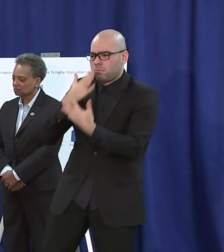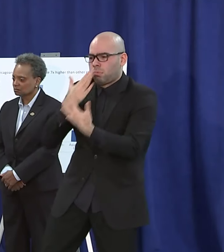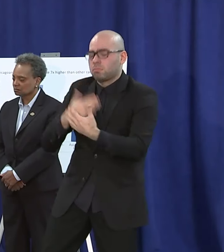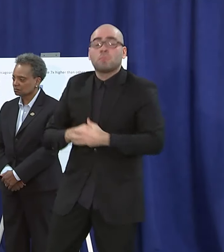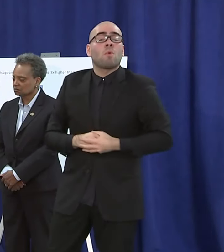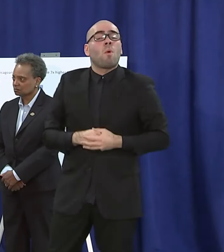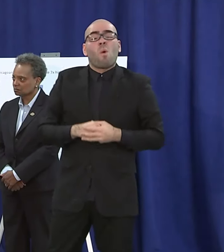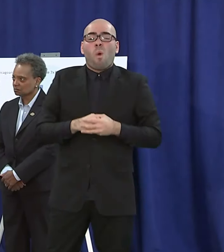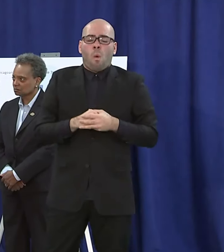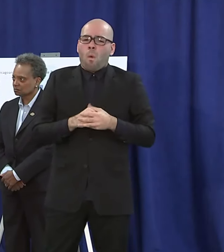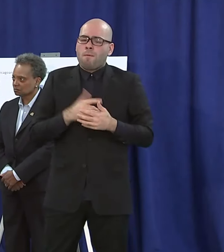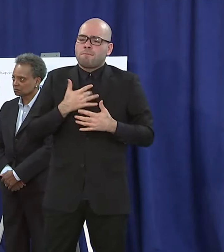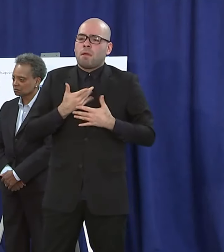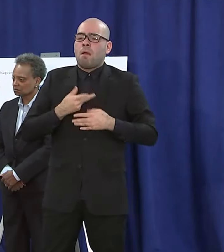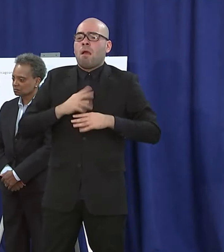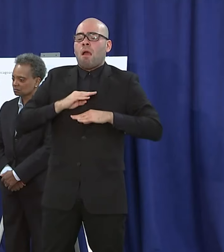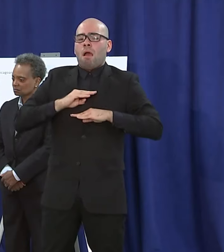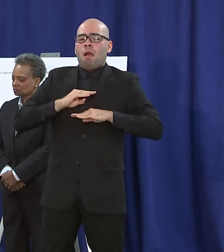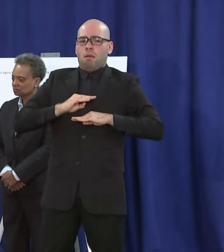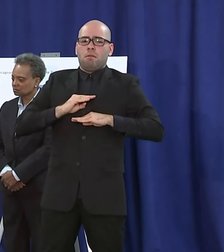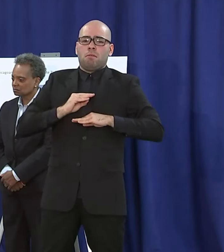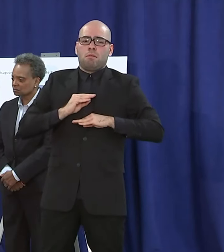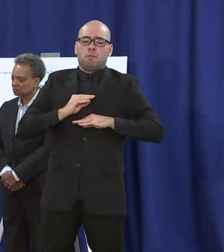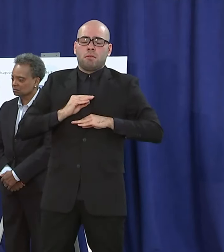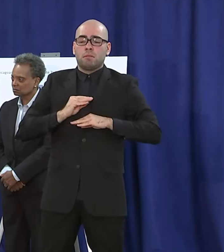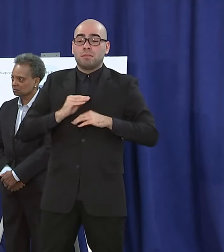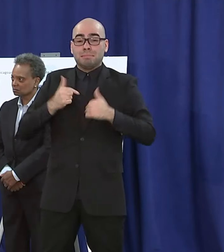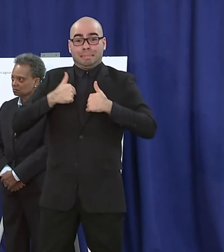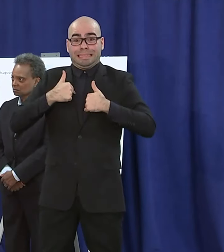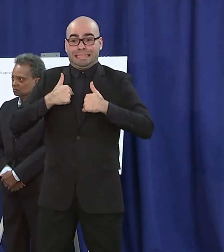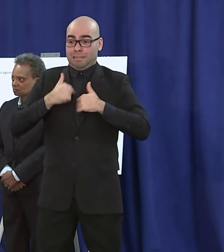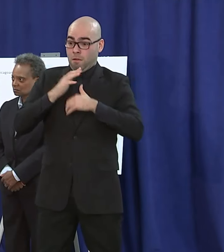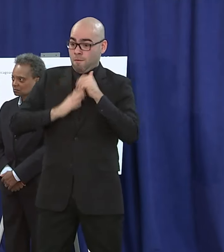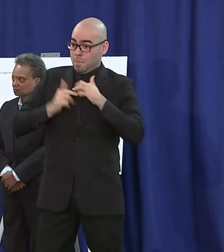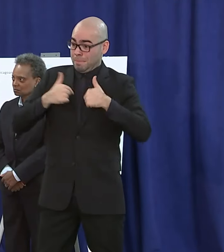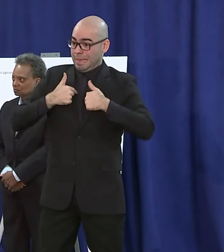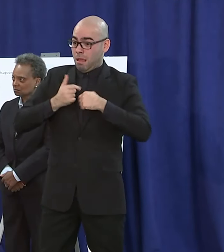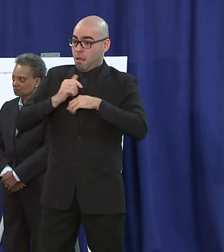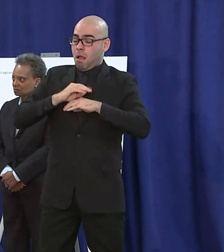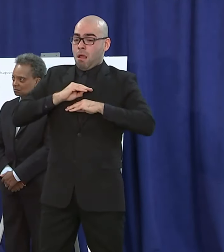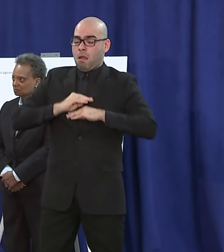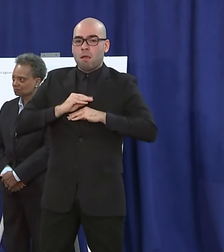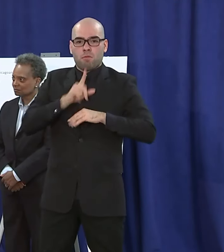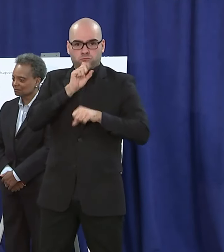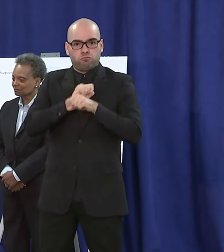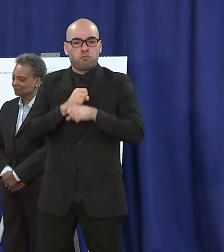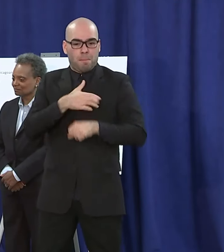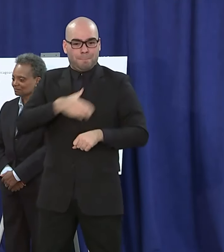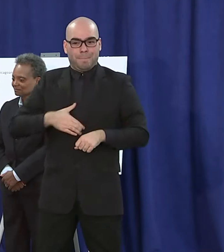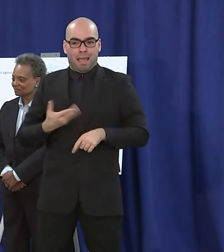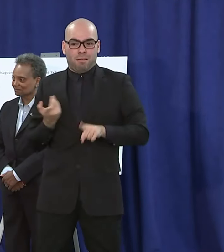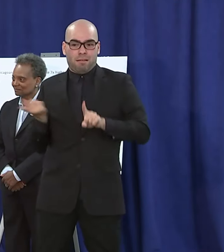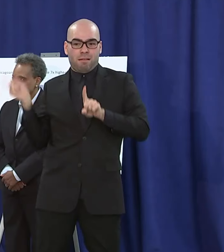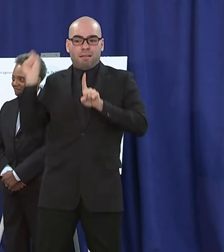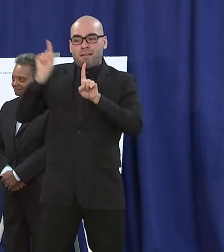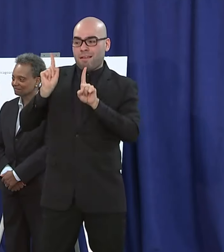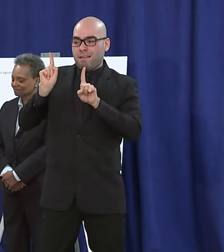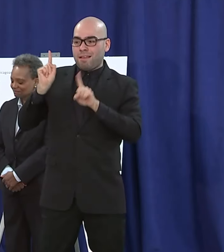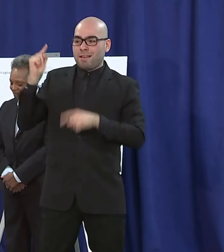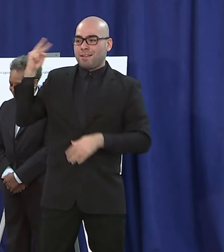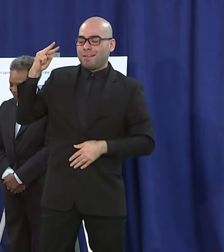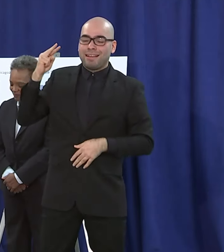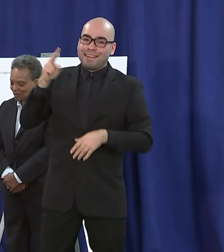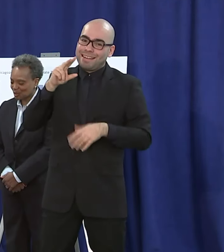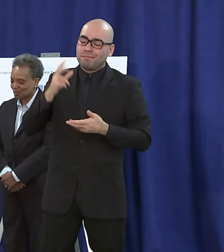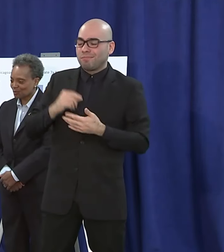it is very comforting, not a meme, but to actually have the mayor looking over your shoulder at this time. We want to thank you for the